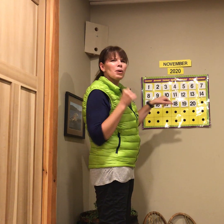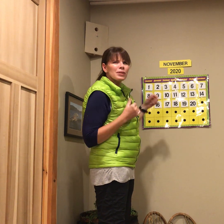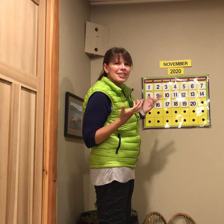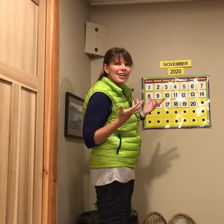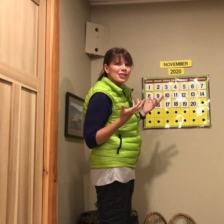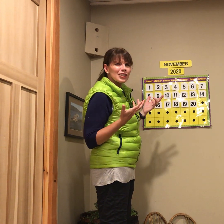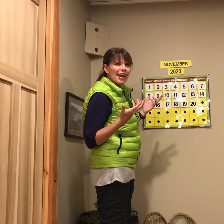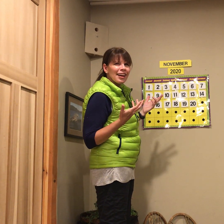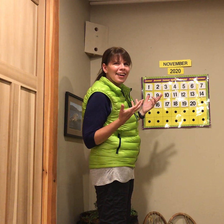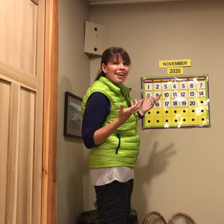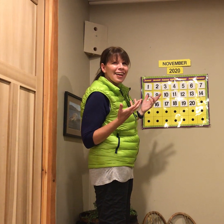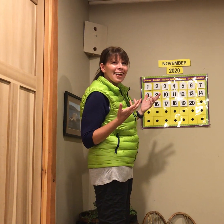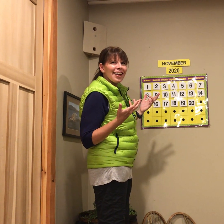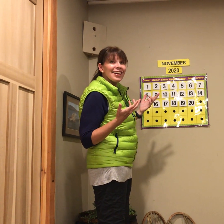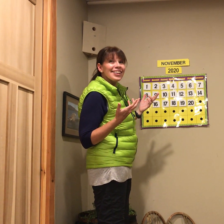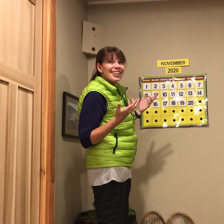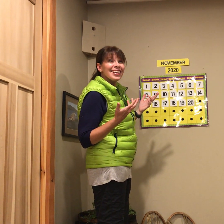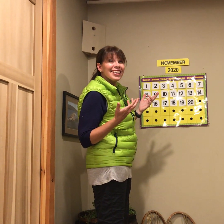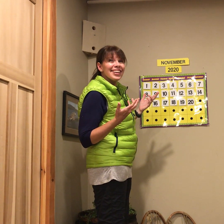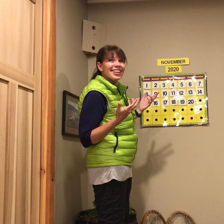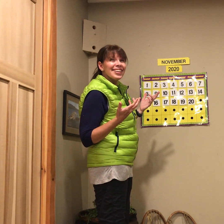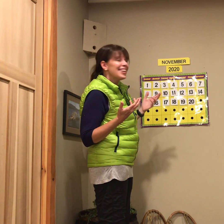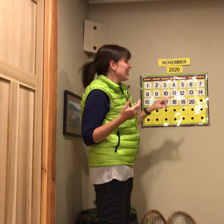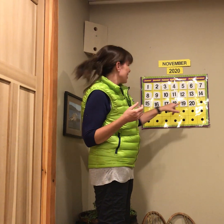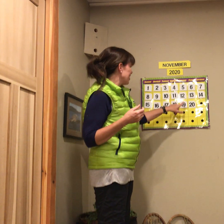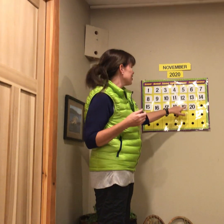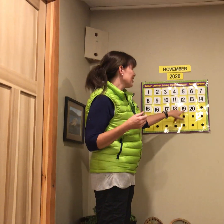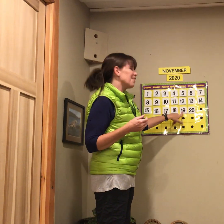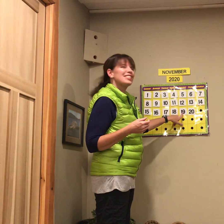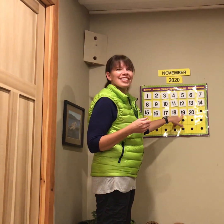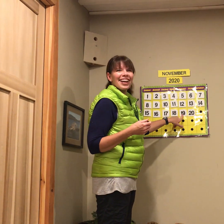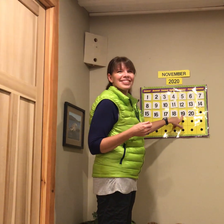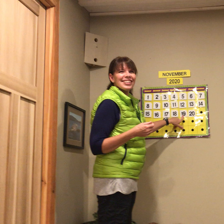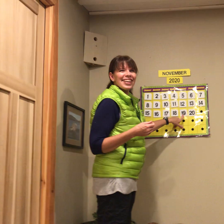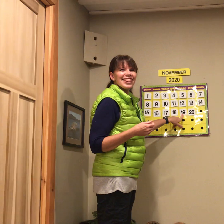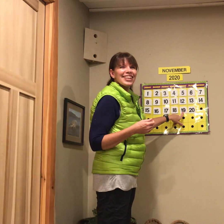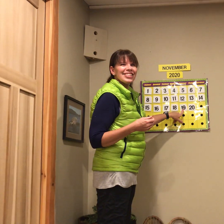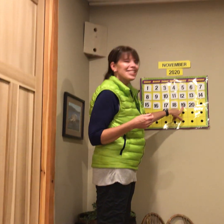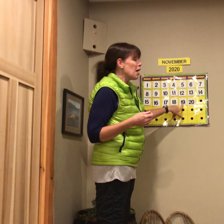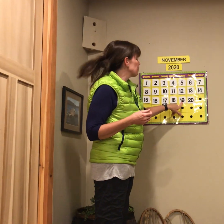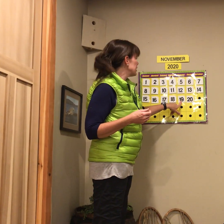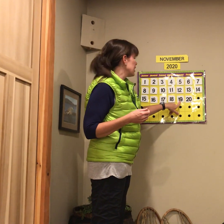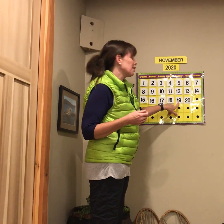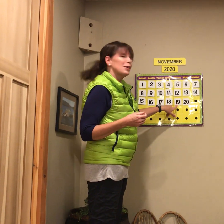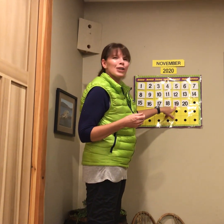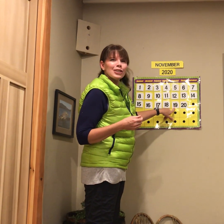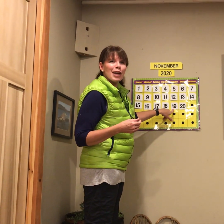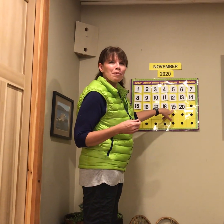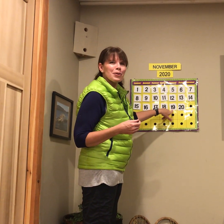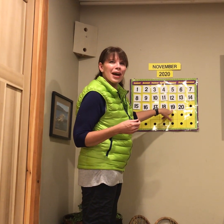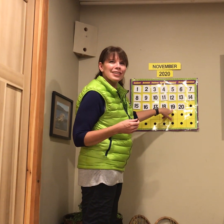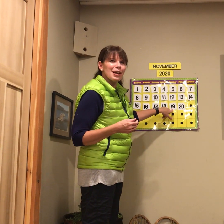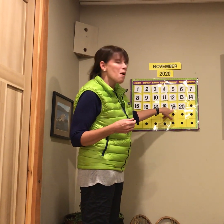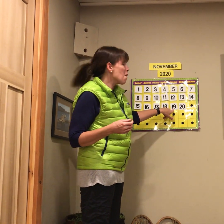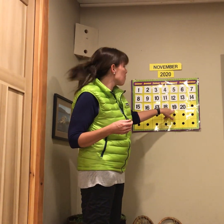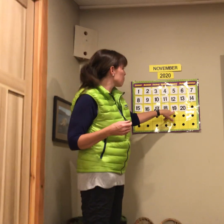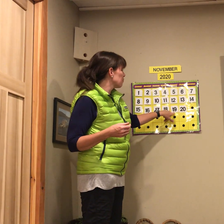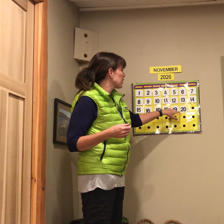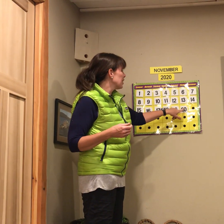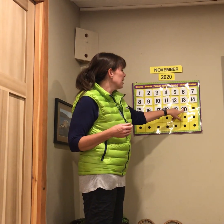was yesterday? 19th. Yesterday was the 19th. Good job, Sam, and good job, you guys at home.